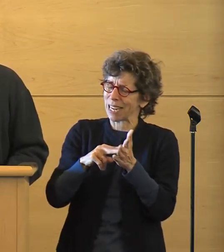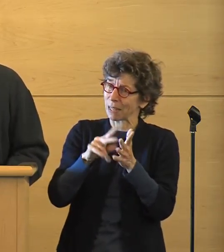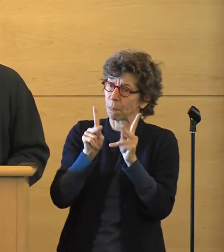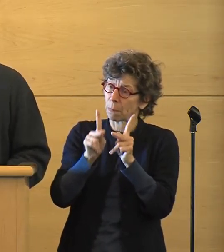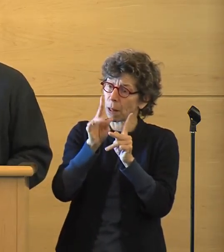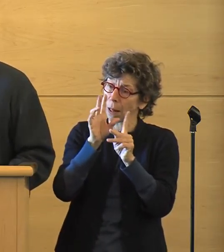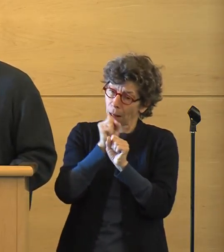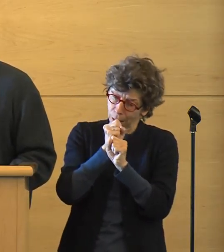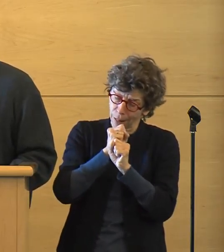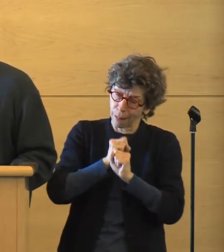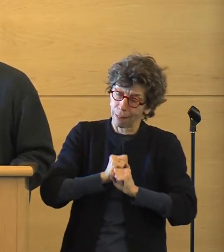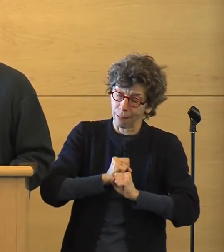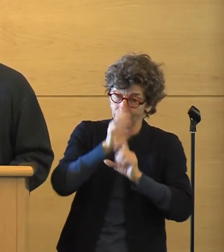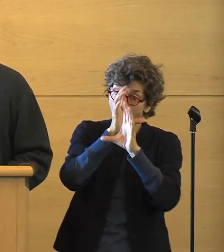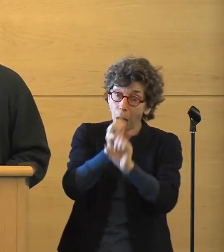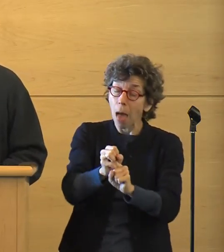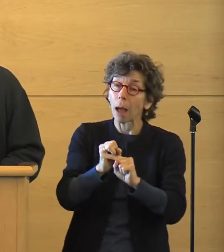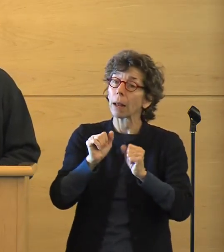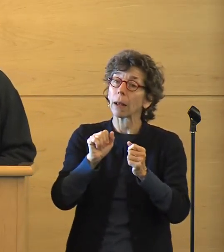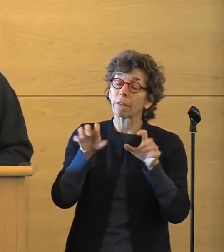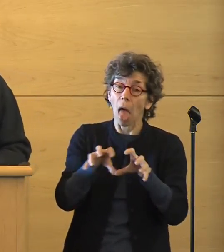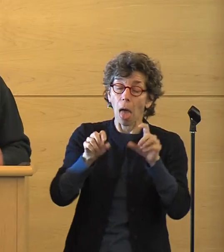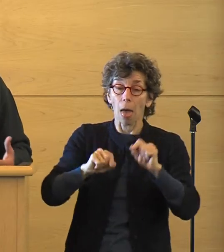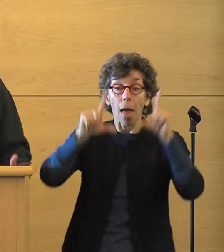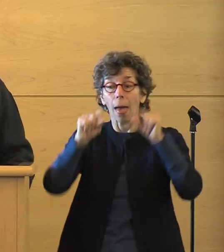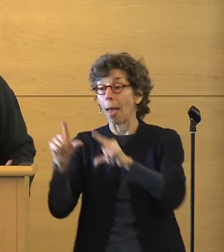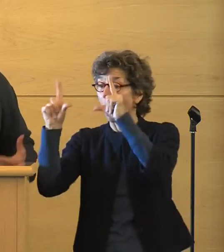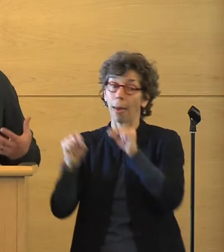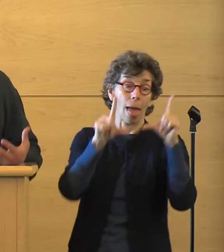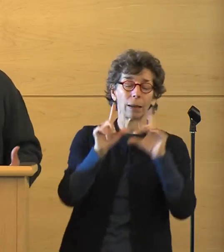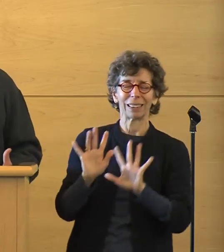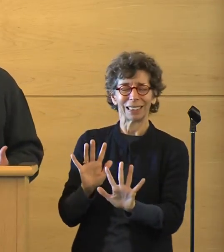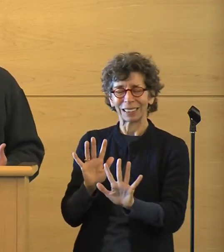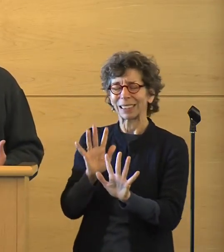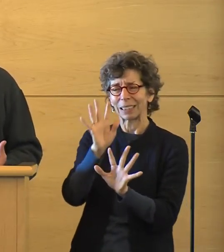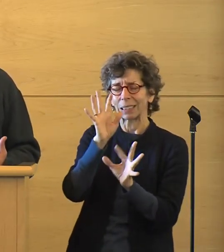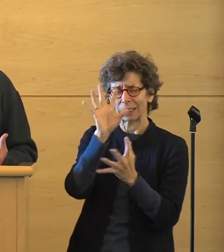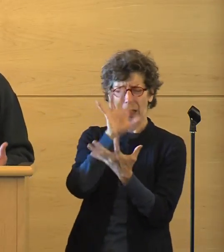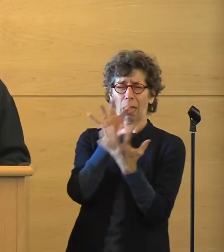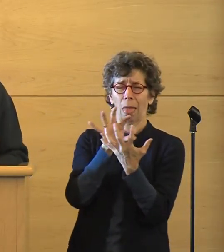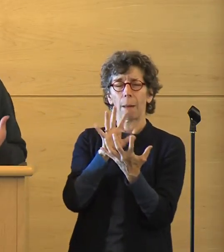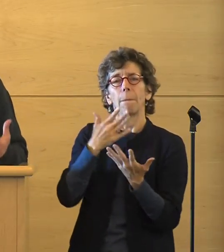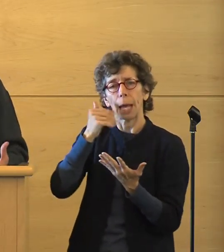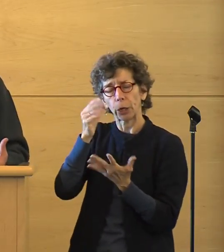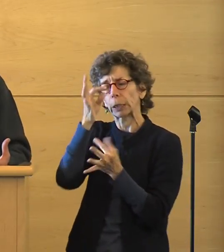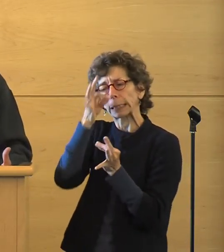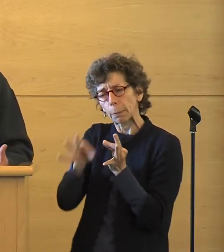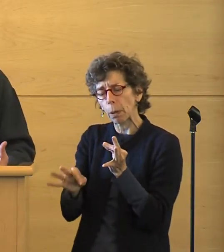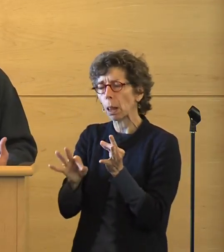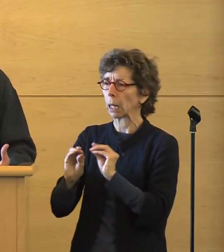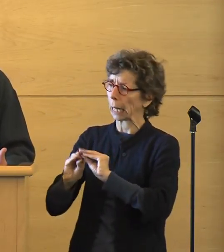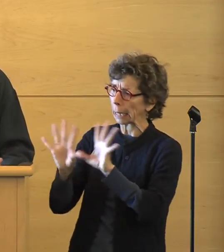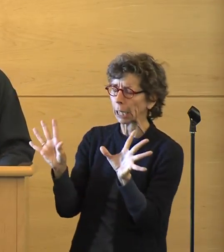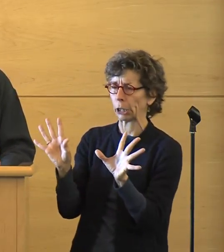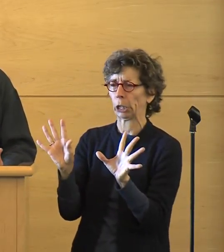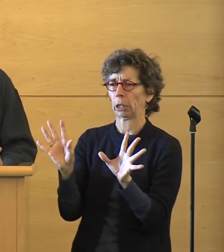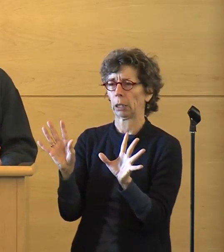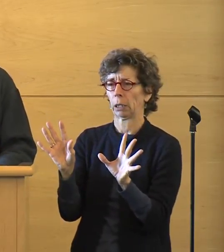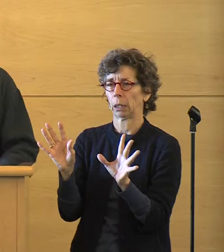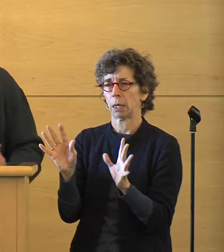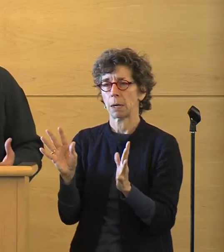it needs to move. And so our response is, why does it need to move? You know, what evidence do you have